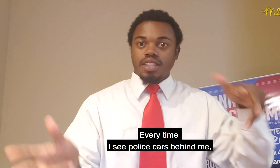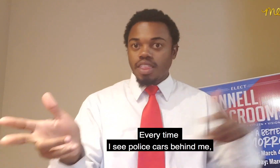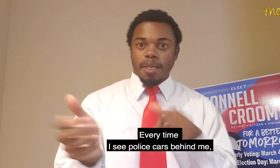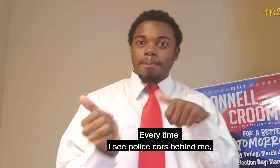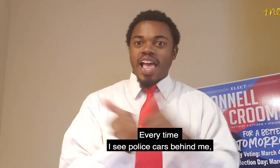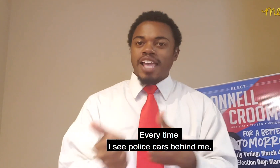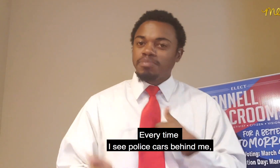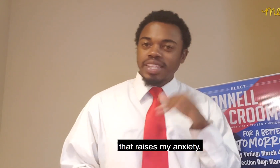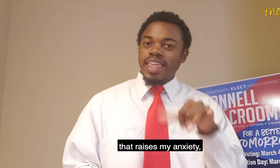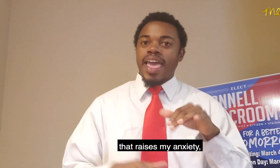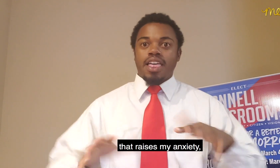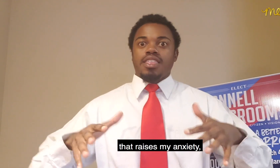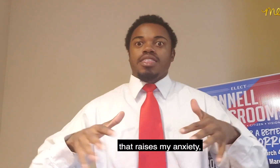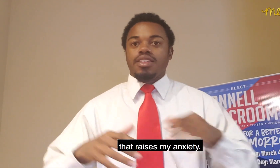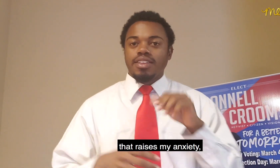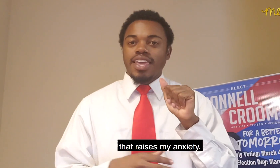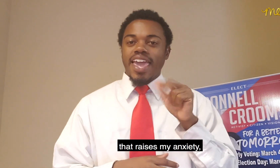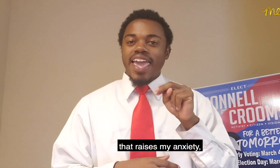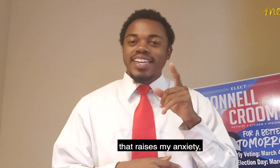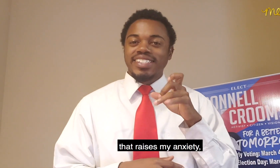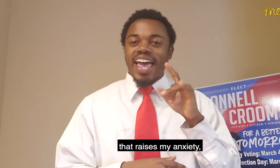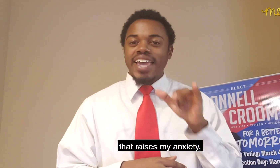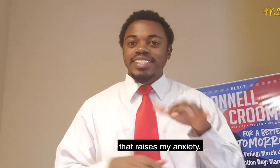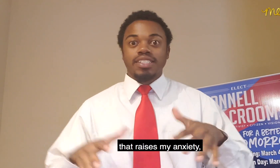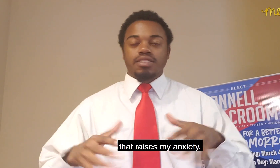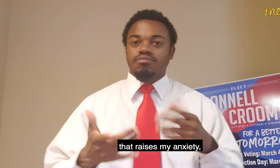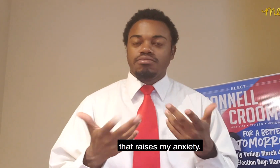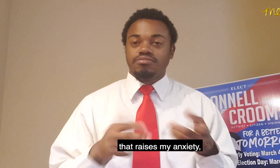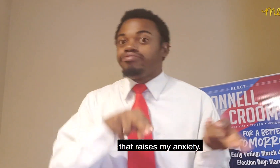police cars behind me, that really raises my anxiety.